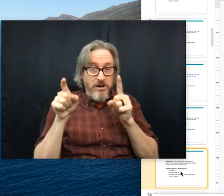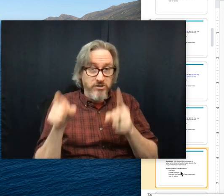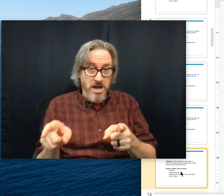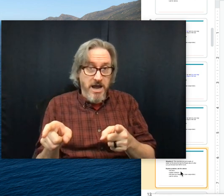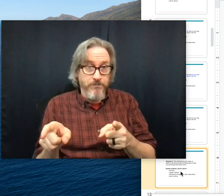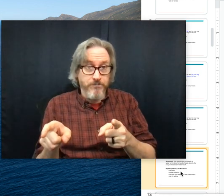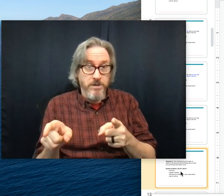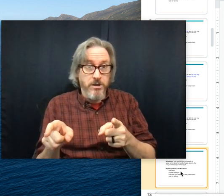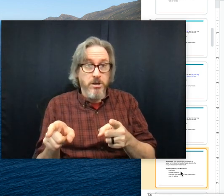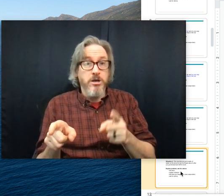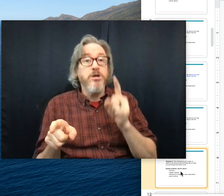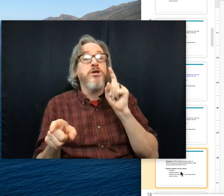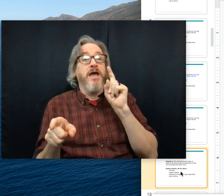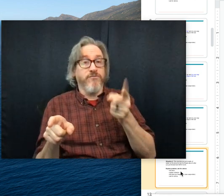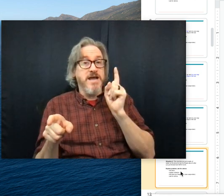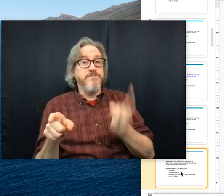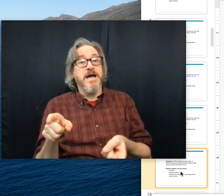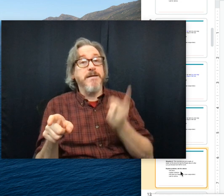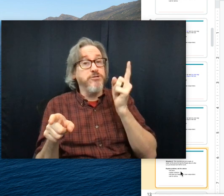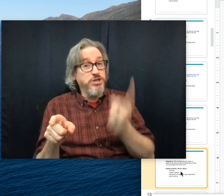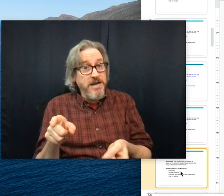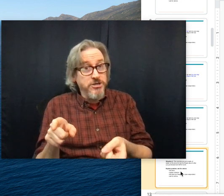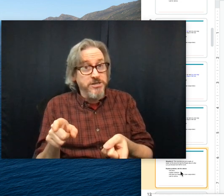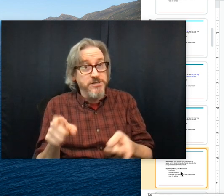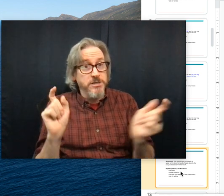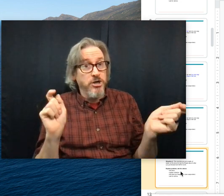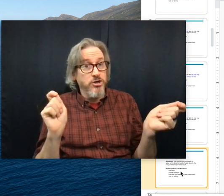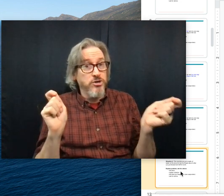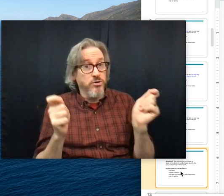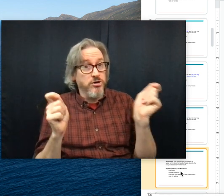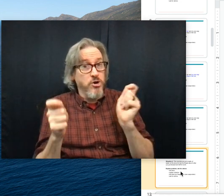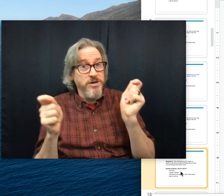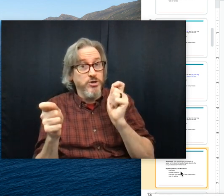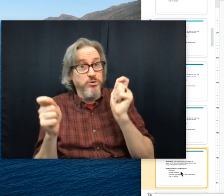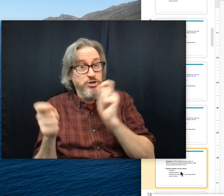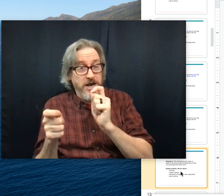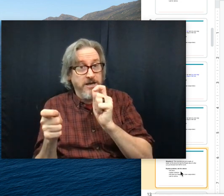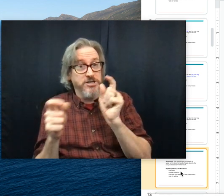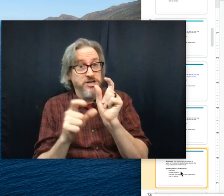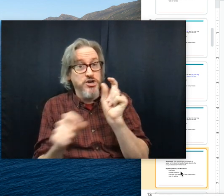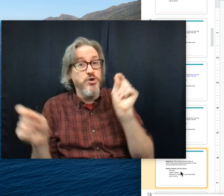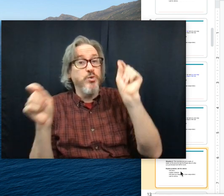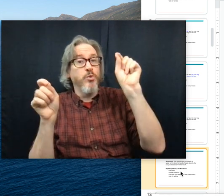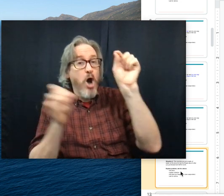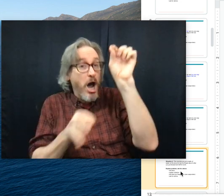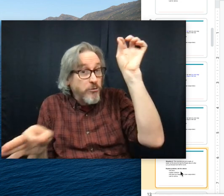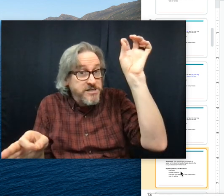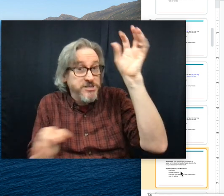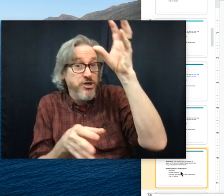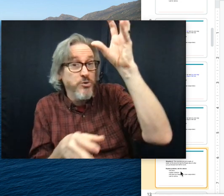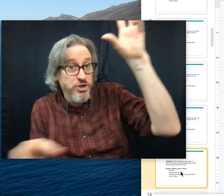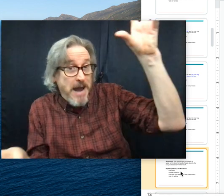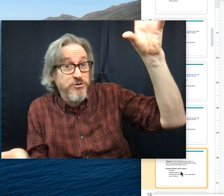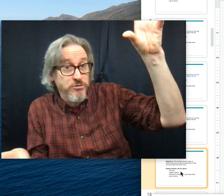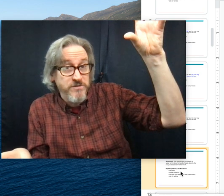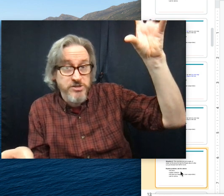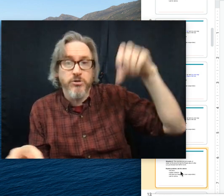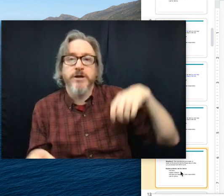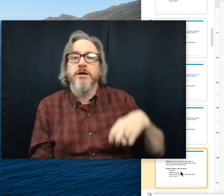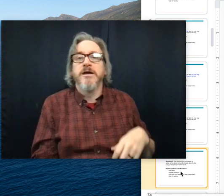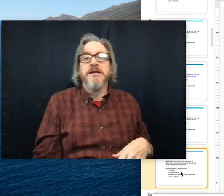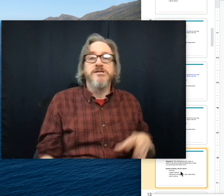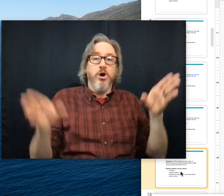think about time. Every time time changes, you're going to change. It's a new utterance. It's a new chapter